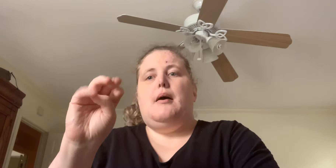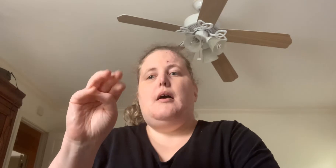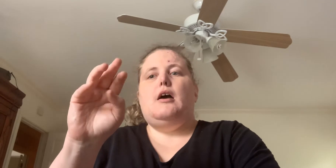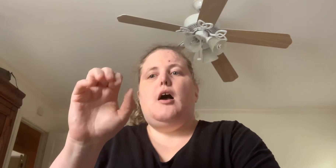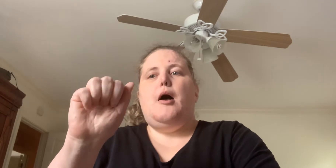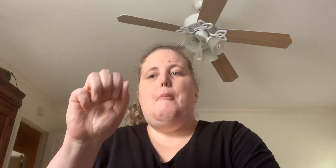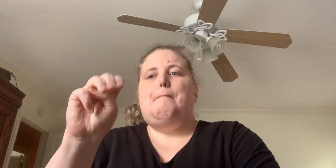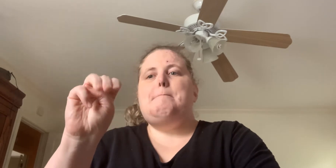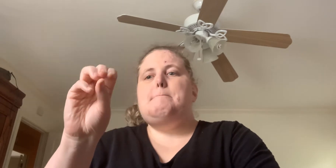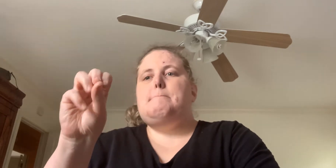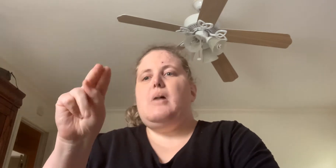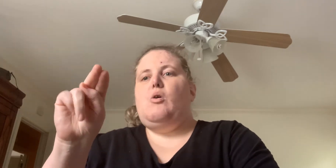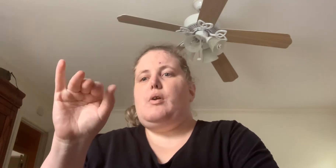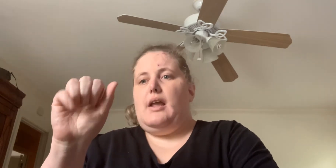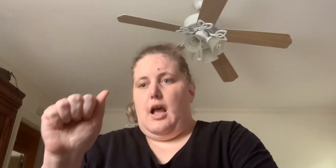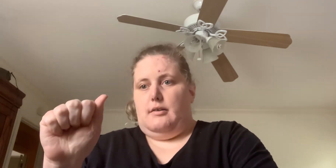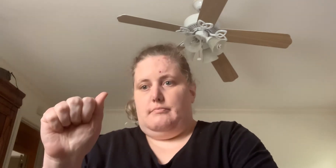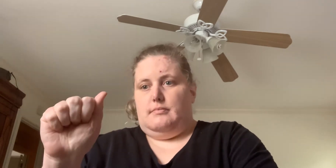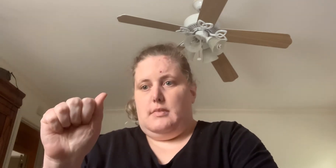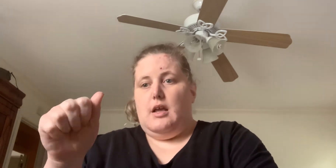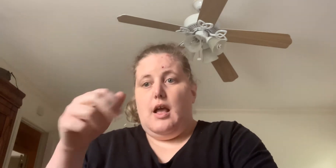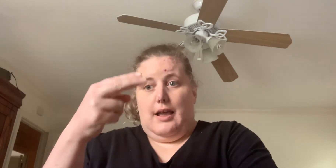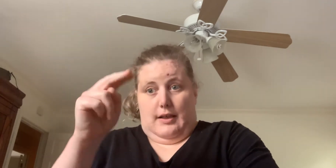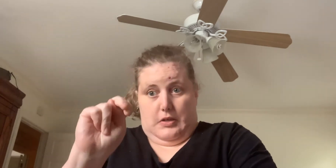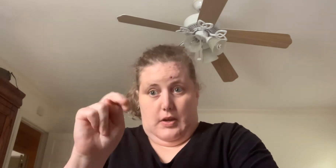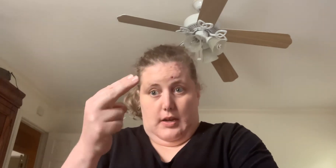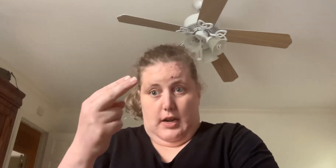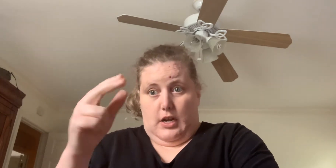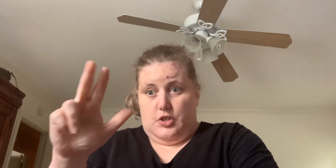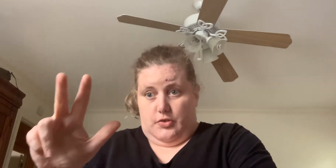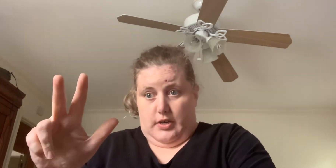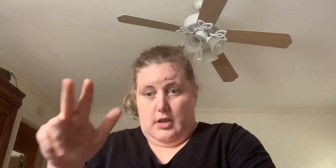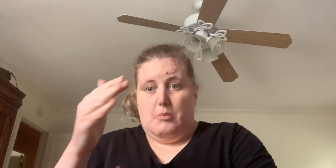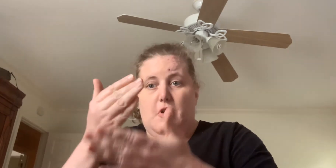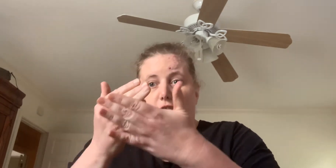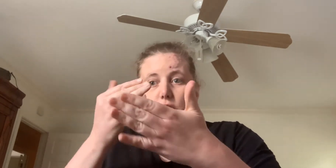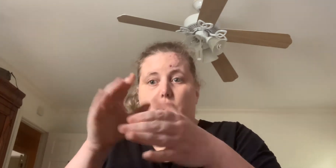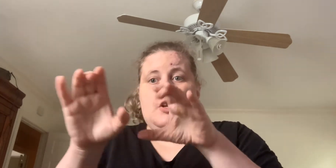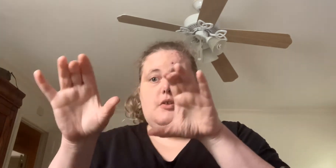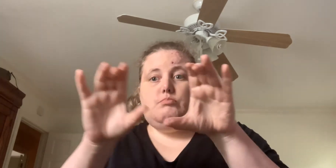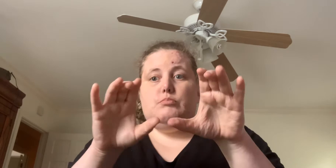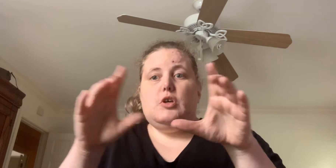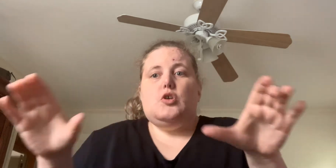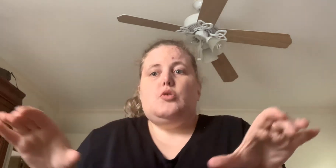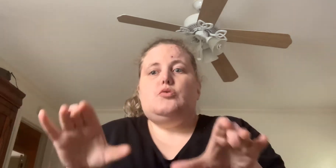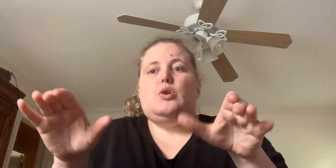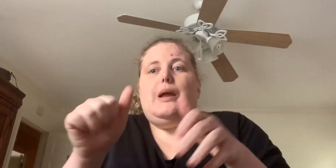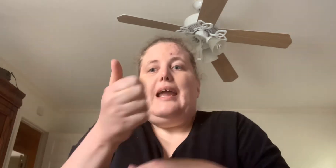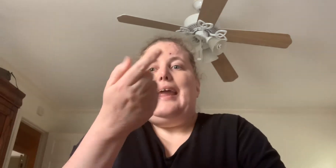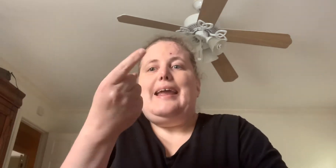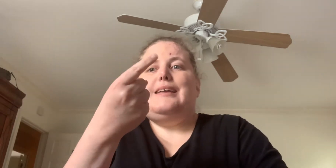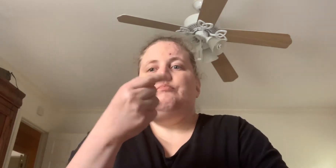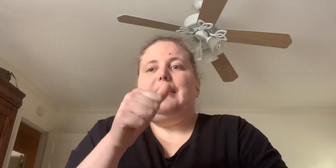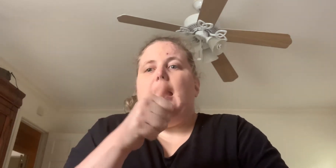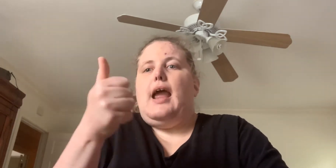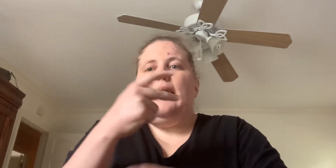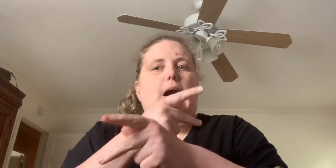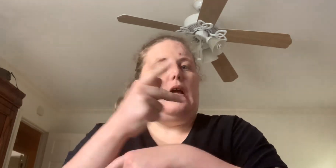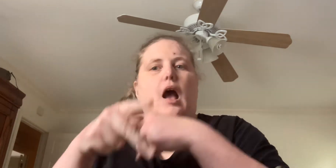any type of conversions as well, or any types of mole ratios, you have to always start with a balanced